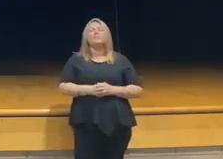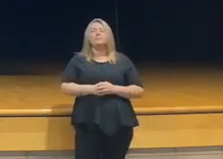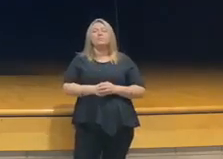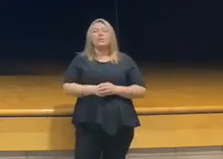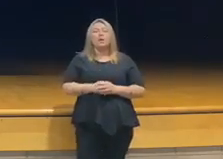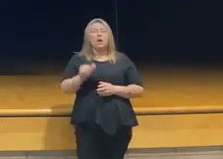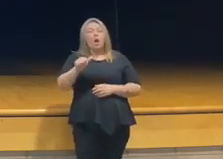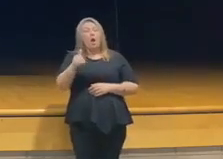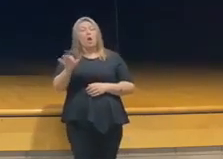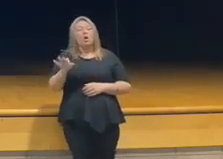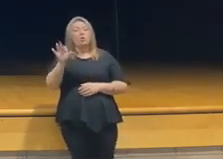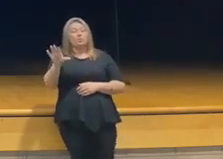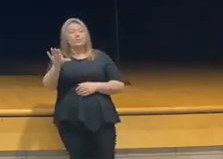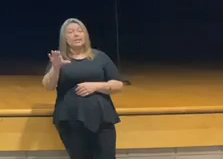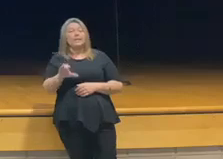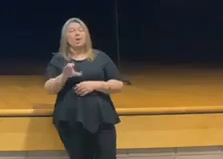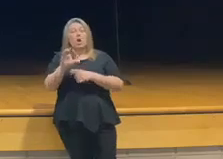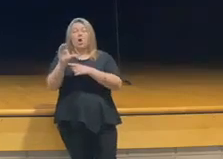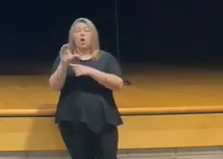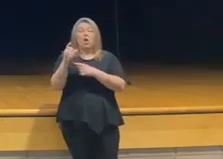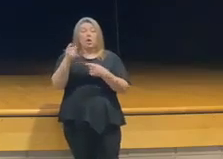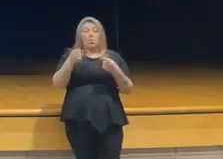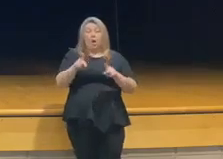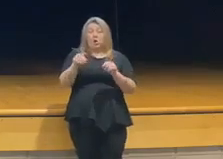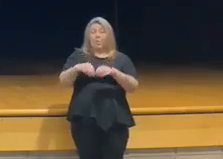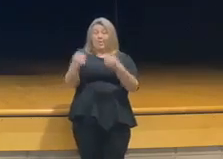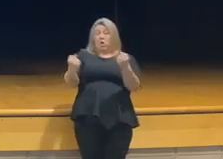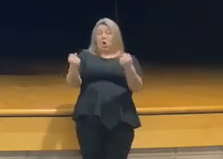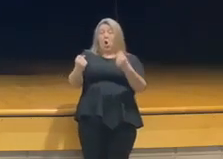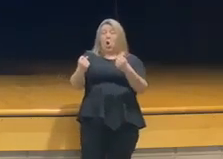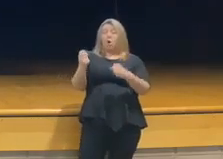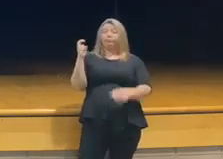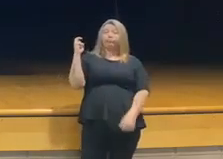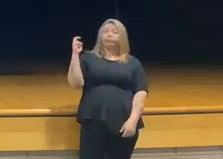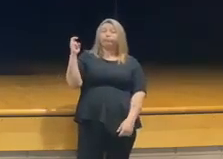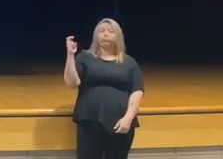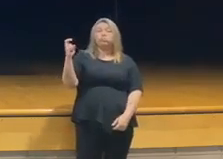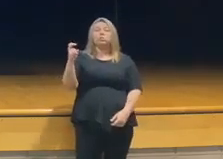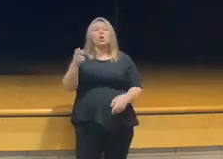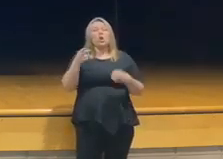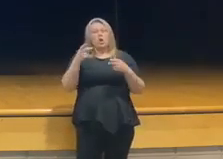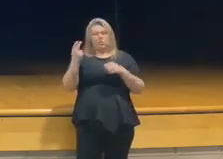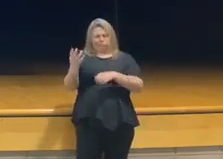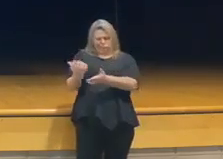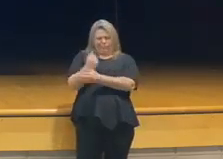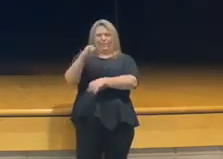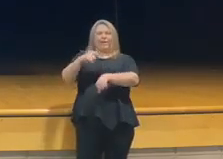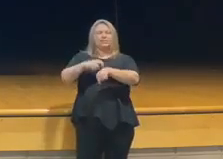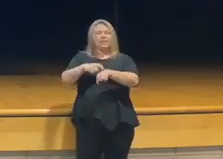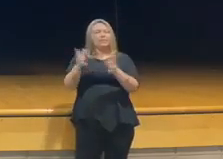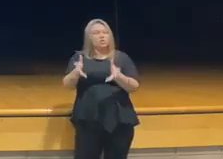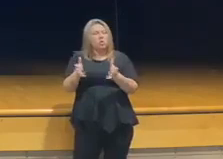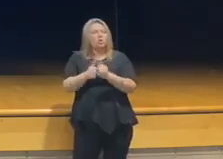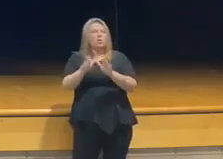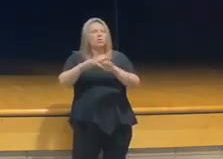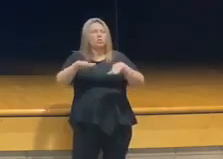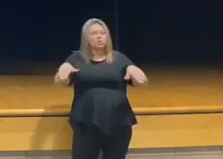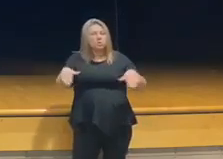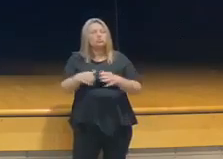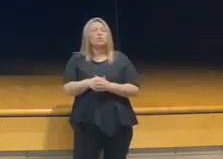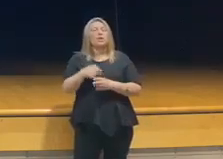Another tip I like is car time is conversation time. Sometimes I think being in the car with your kid is one of the times when the